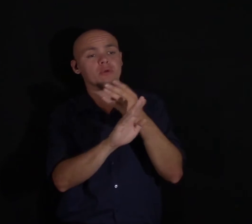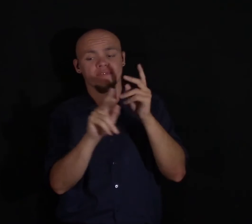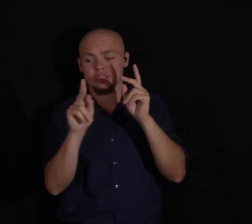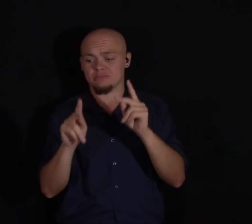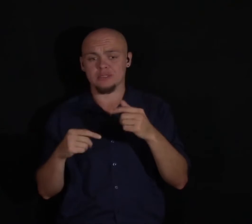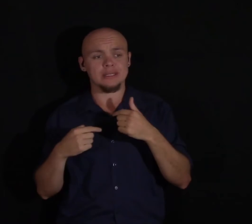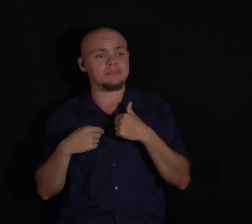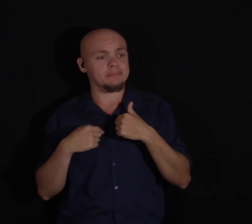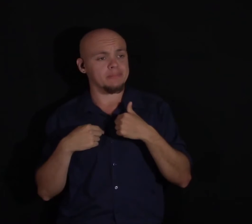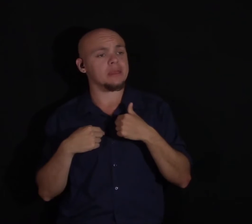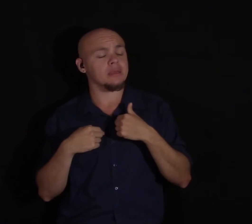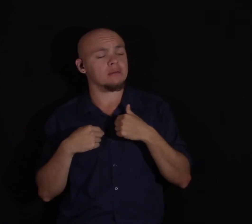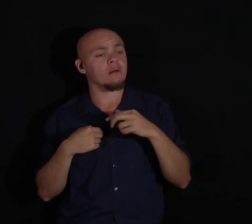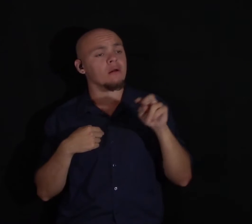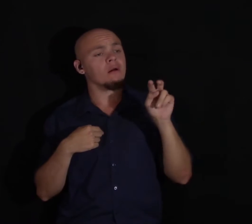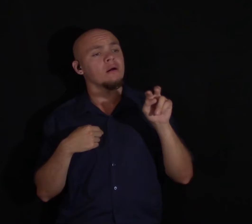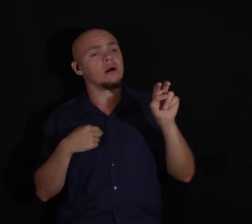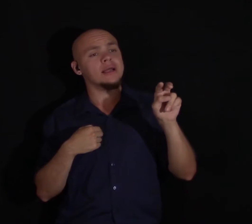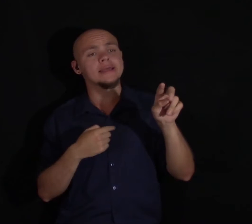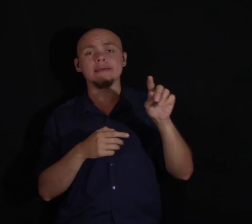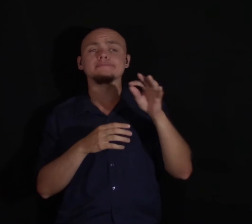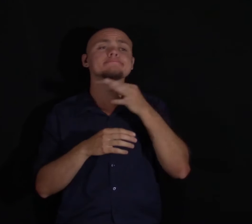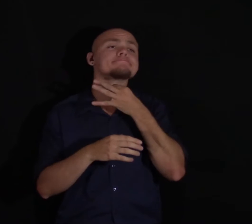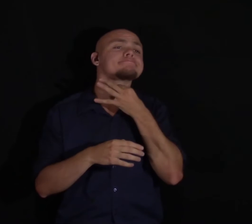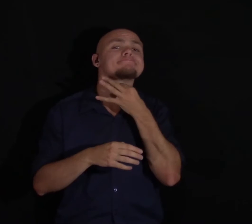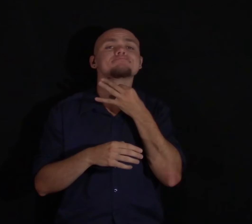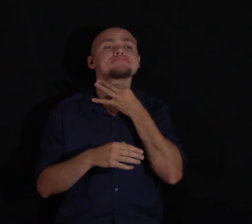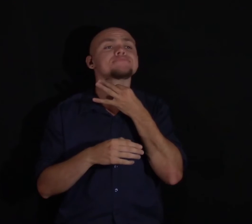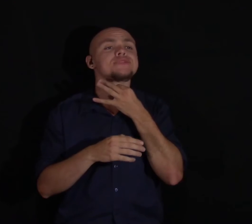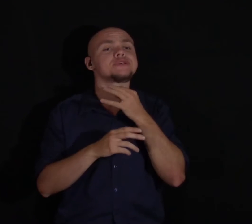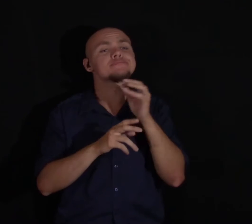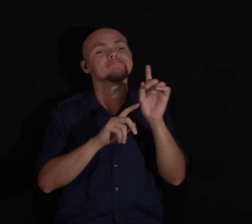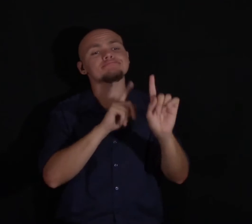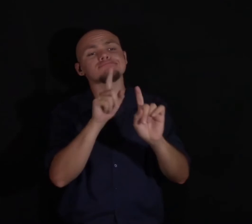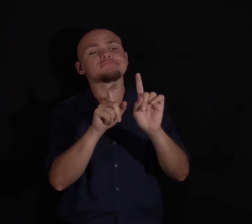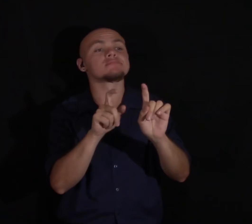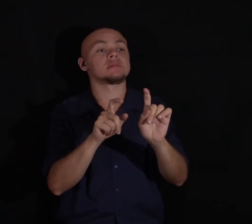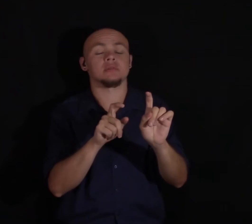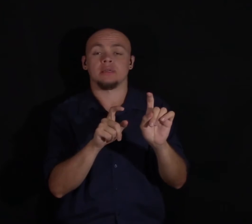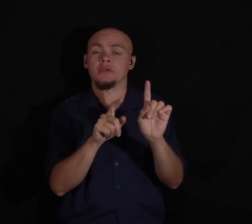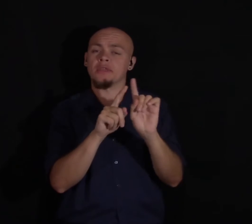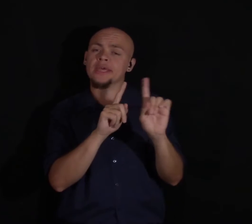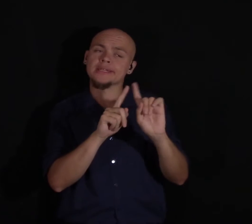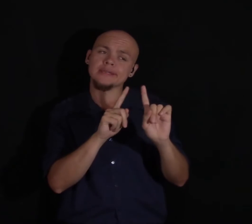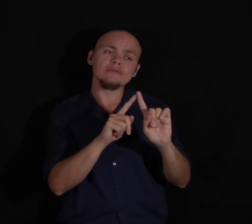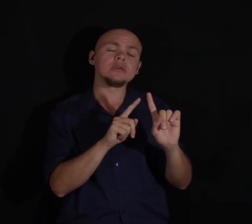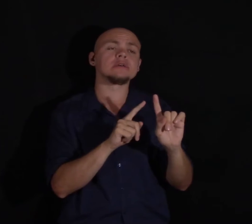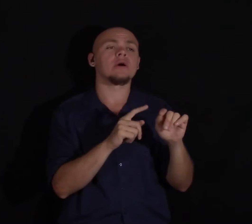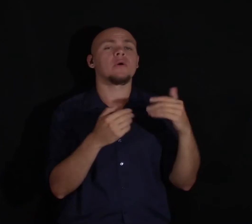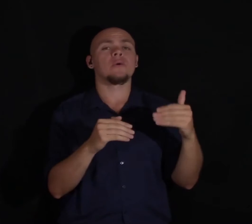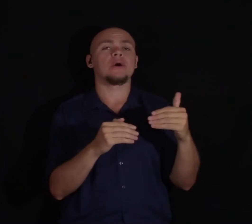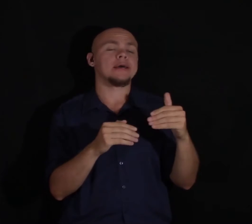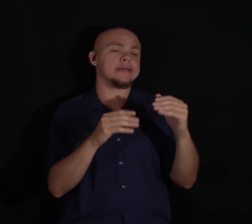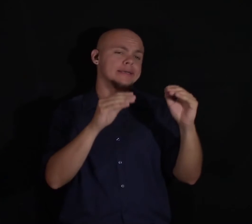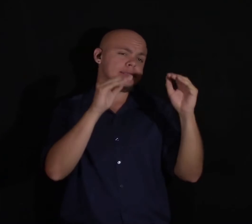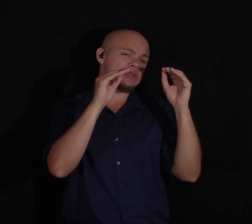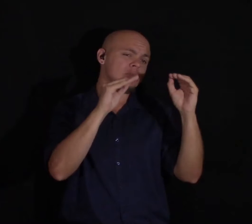instruction. The difference of manners which he observed was to him an inexhaustible source of instruction and amusement. He